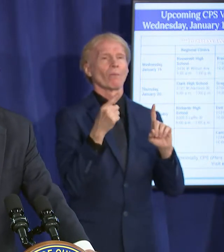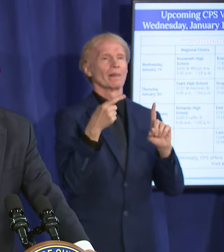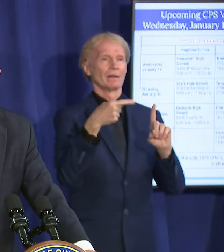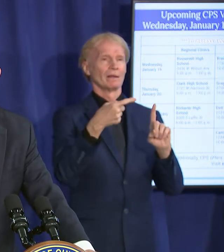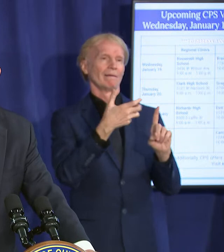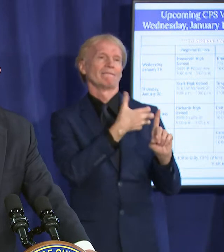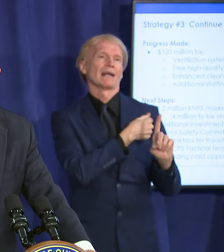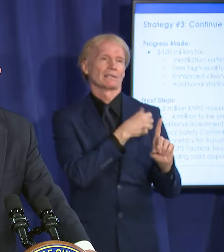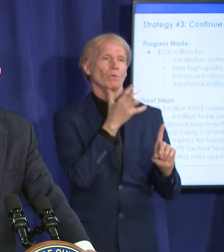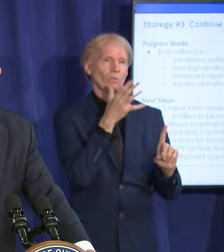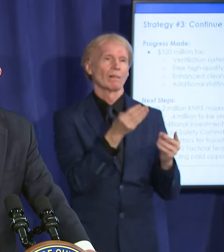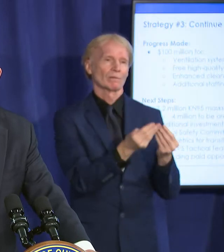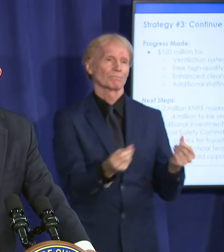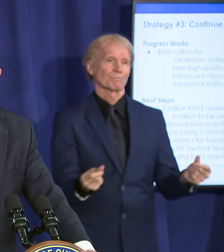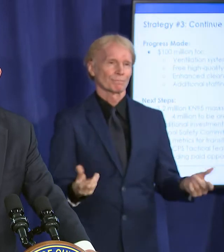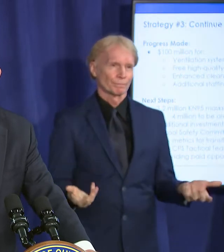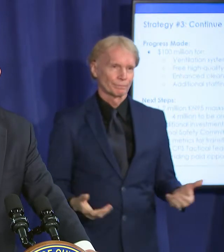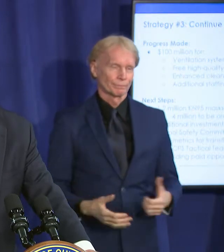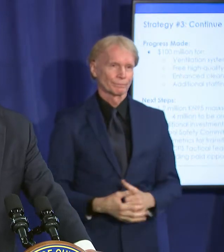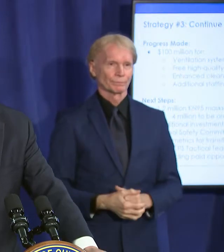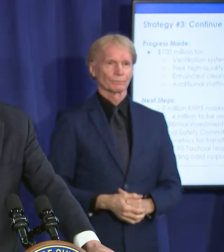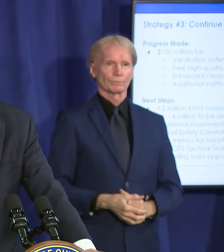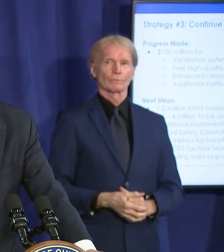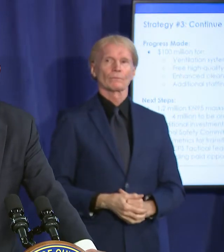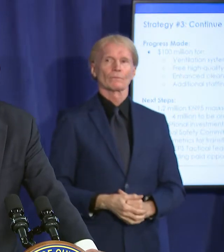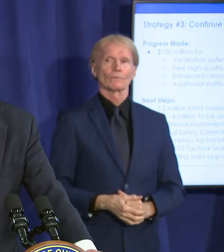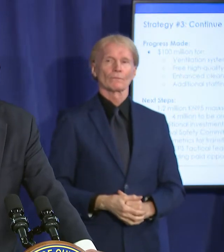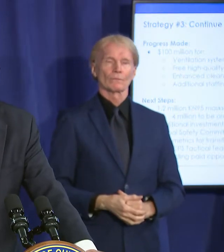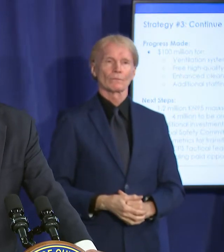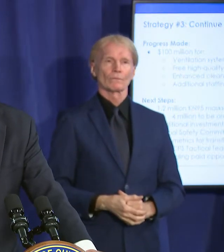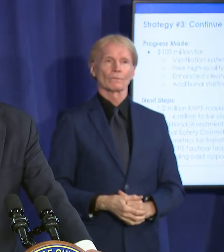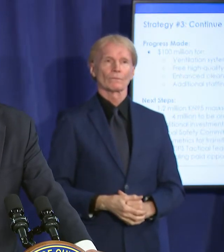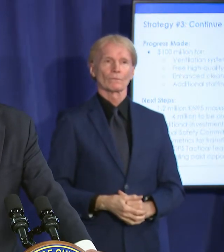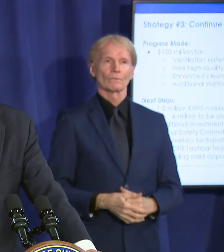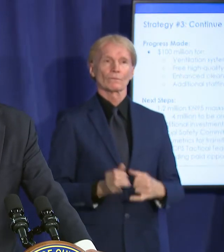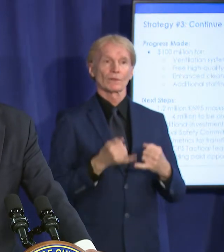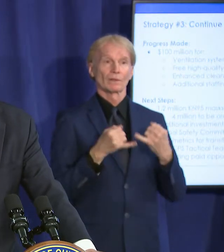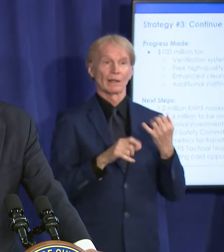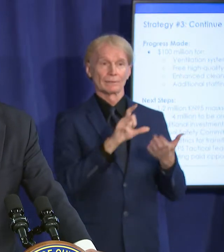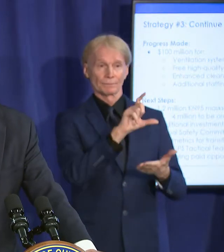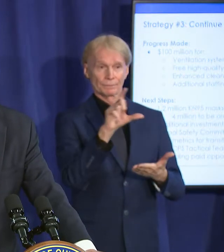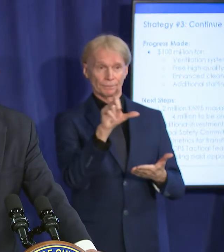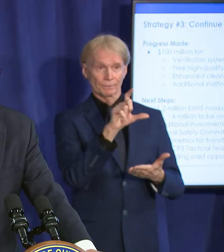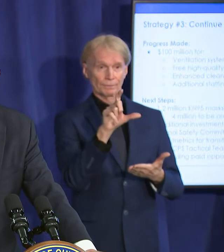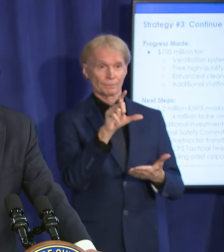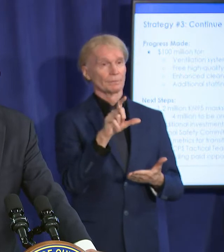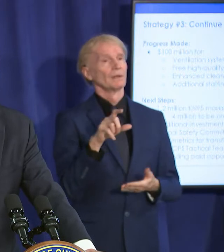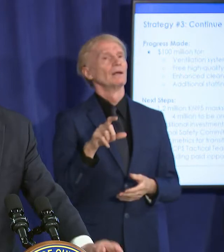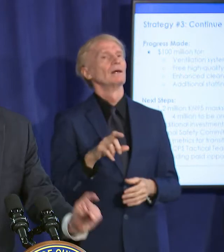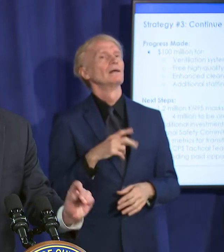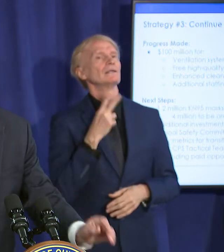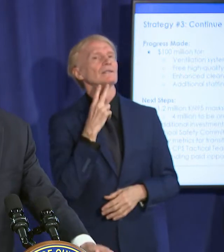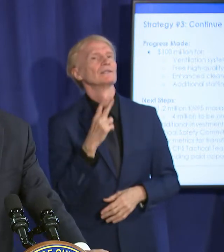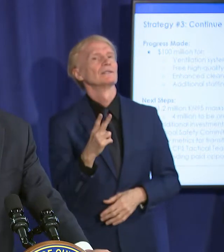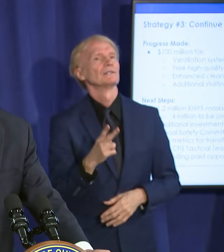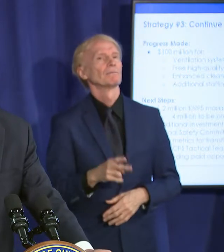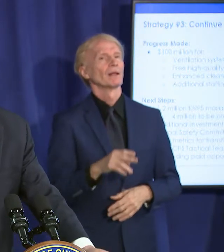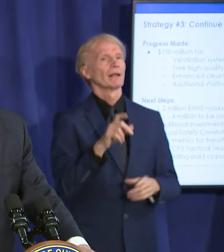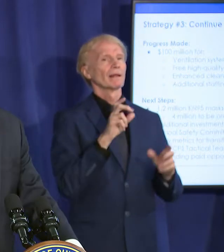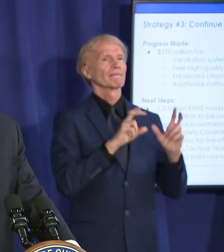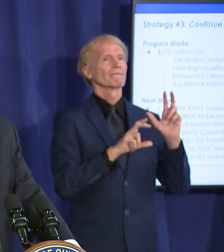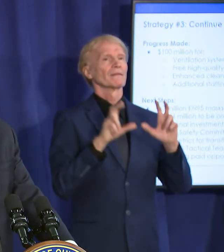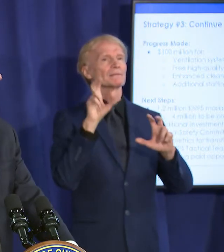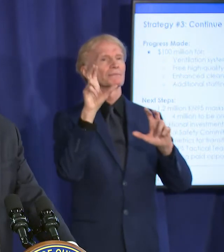vaccinations. Go to the next slide. And then finally, in this last slide, our continued investments. You can go on our